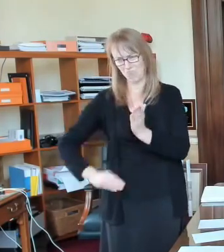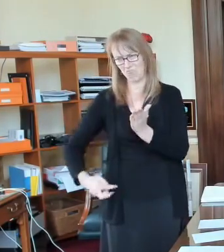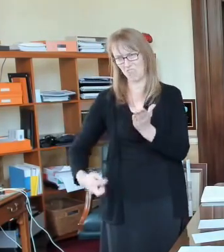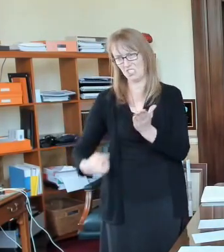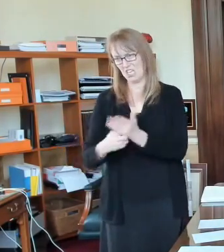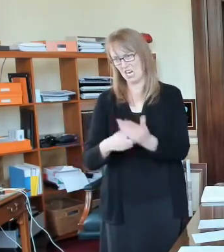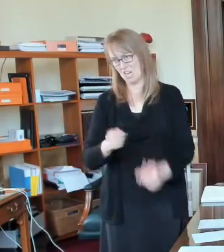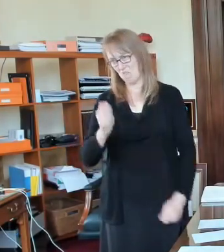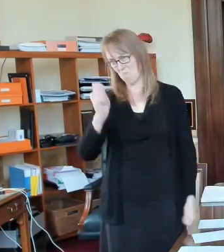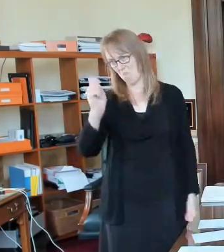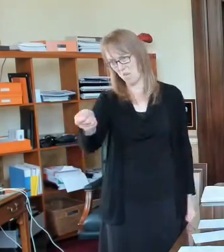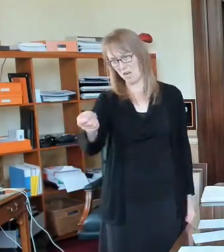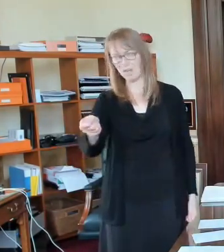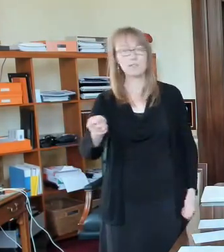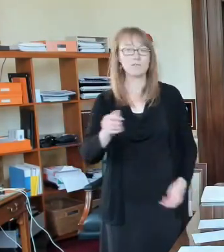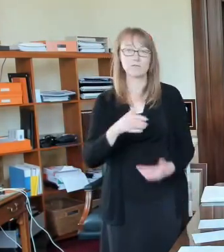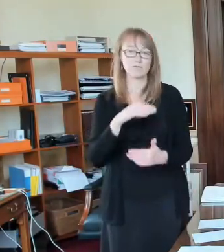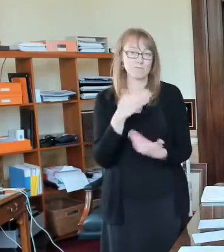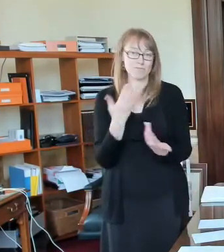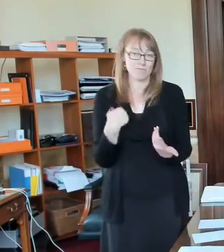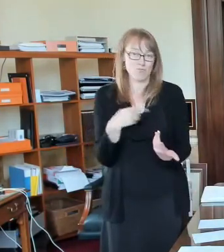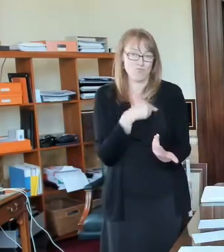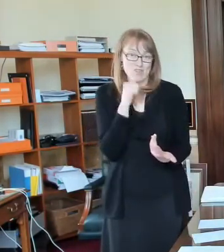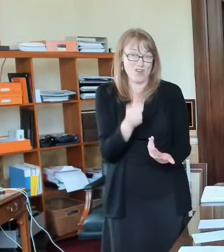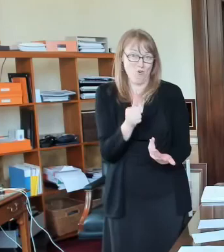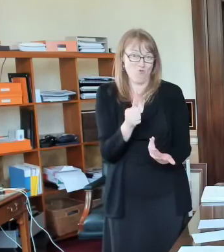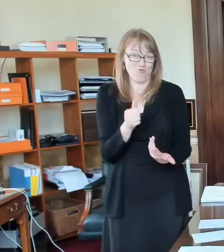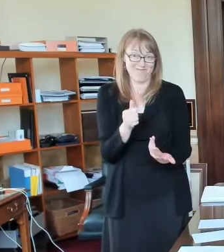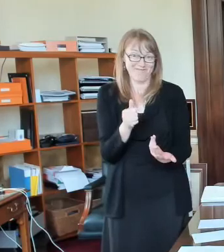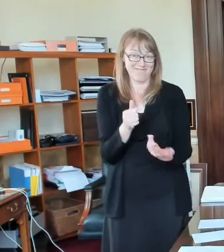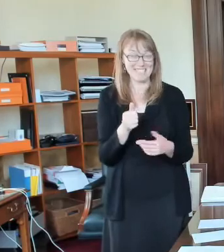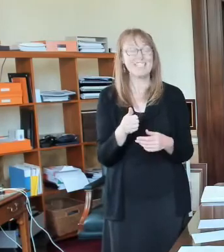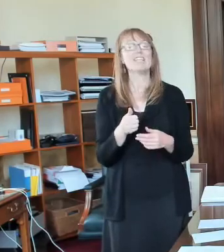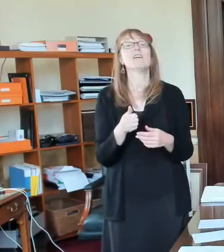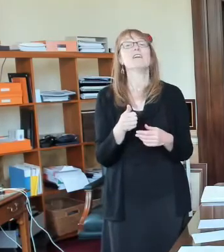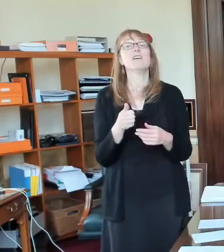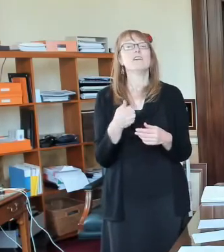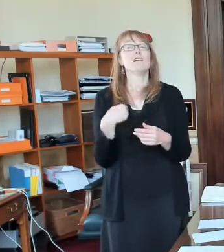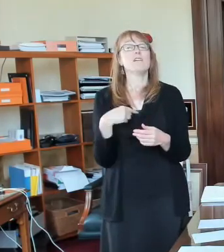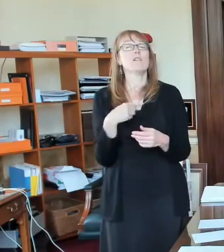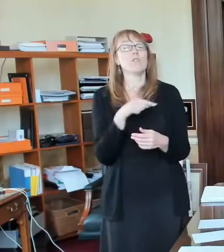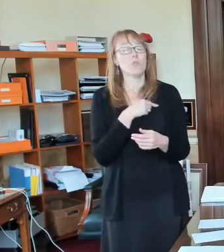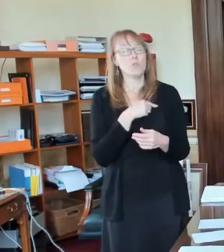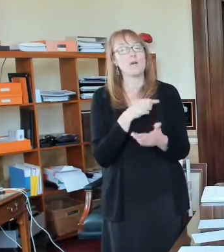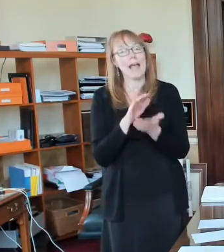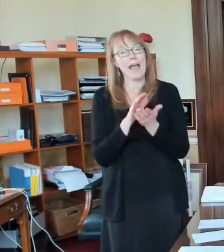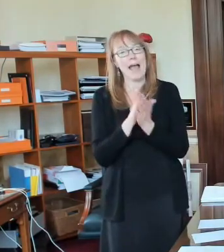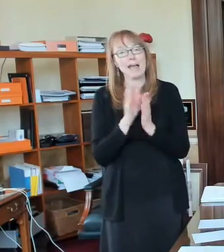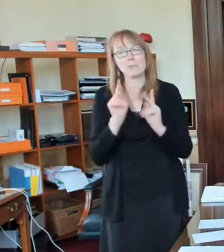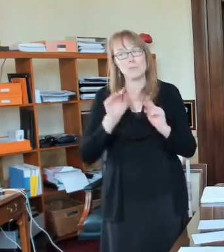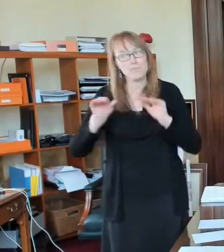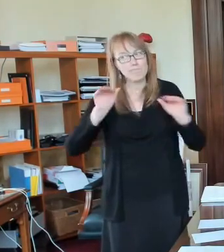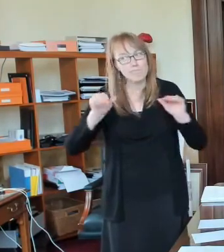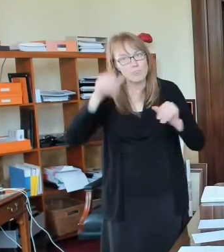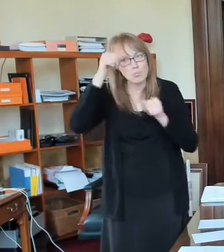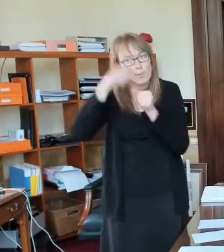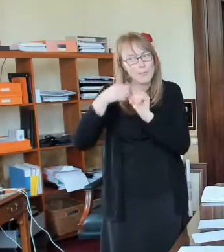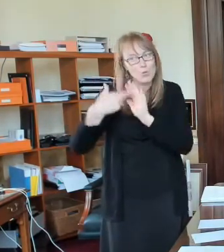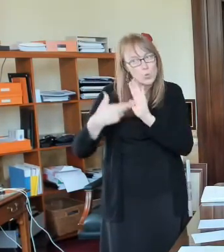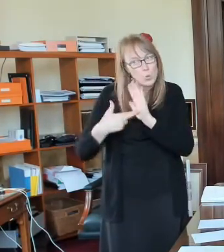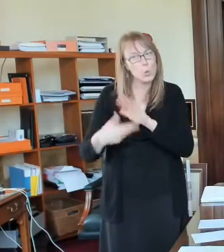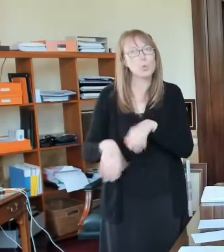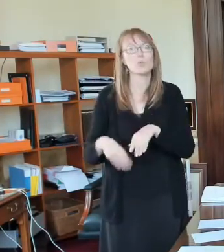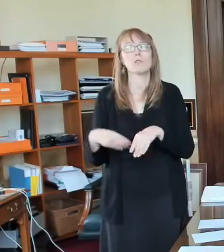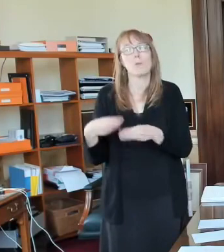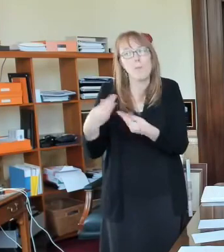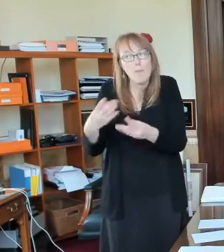the persuasion approach, and we ask businesses to do some enforcement as well. We have provided